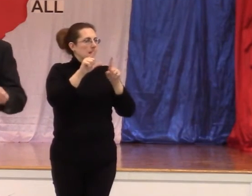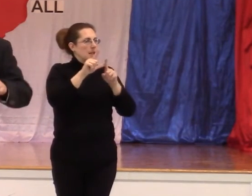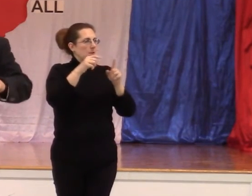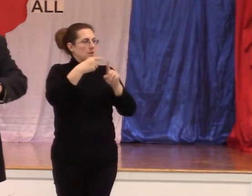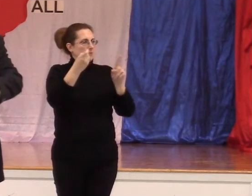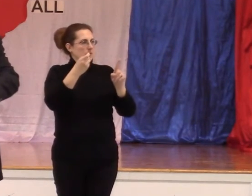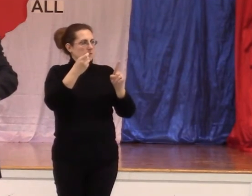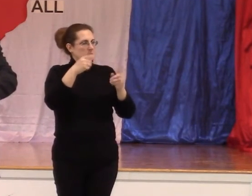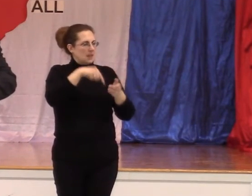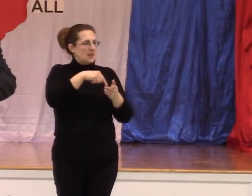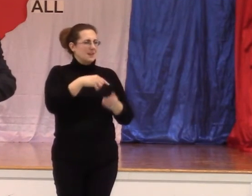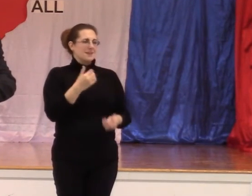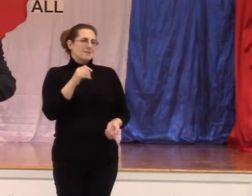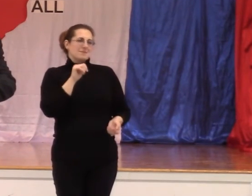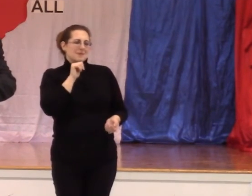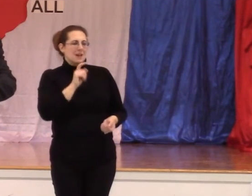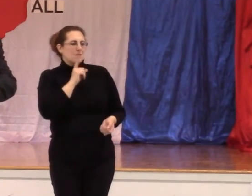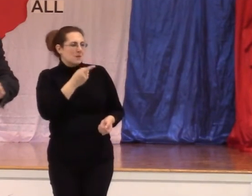Not necessarily a bad thing.